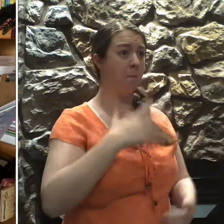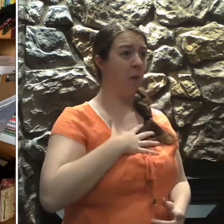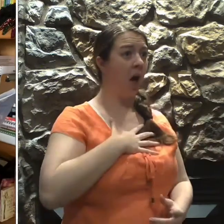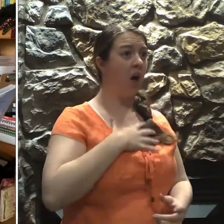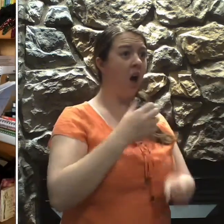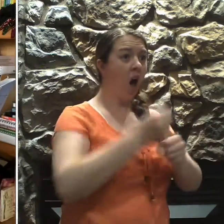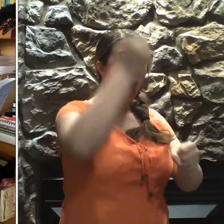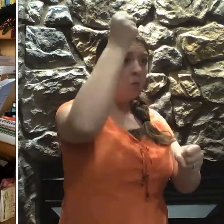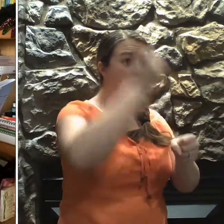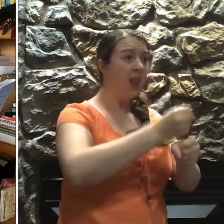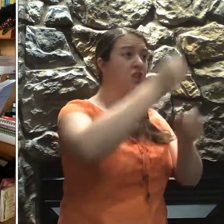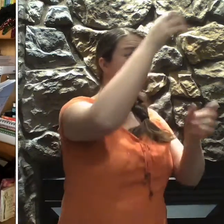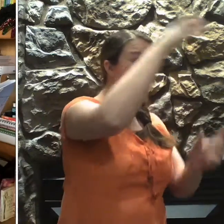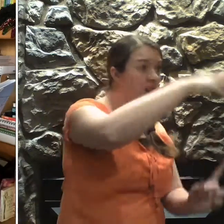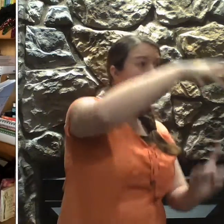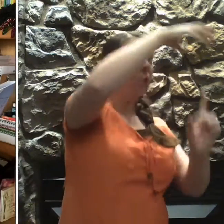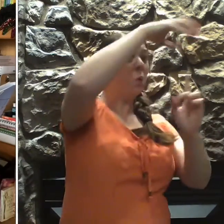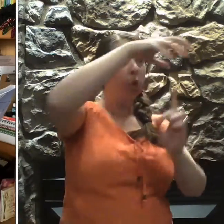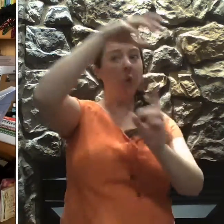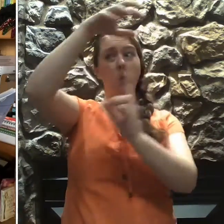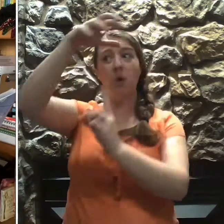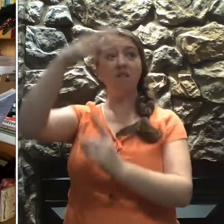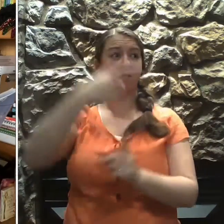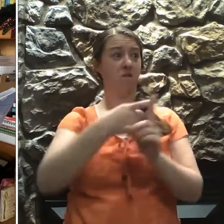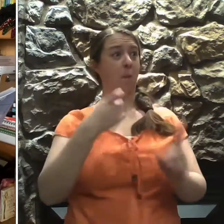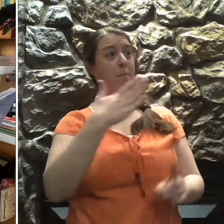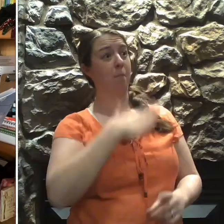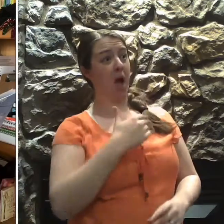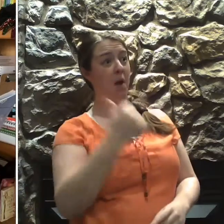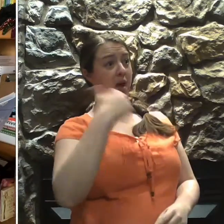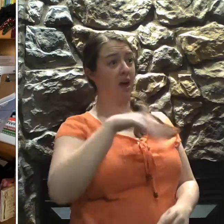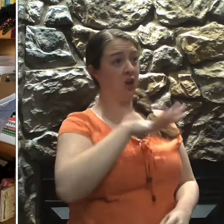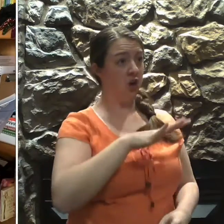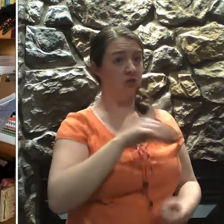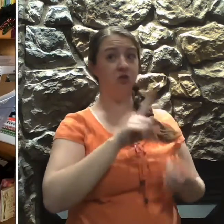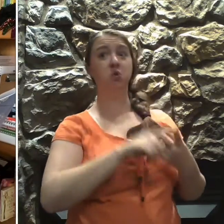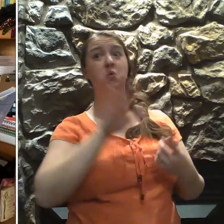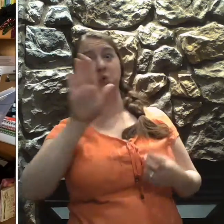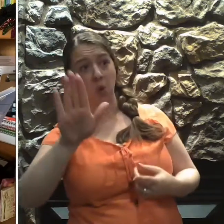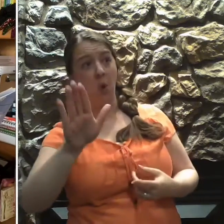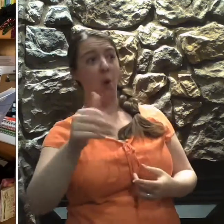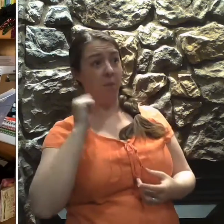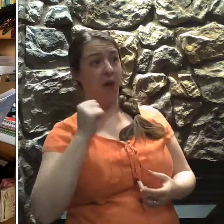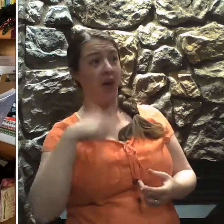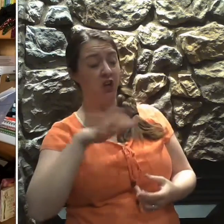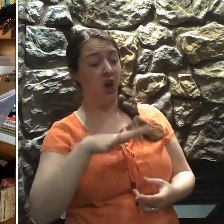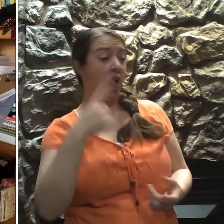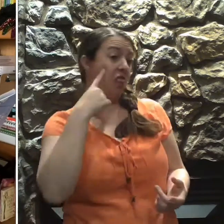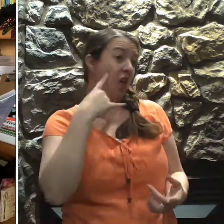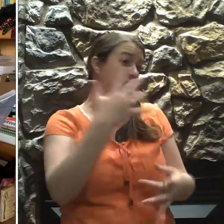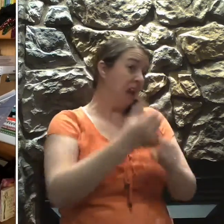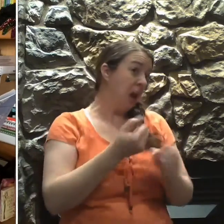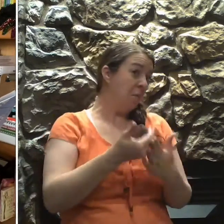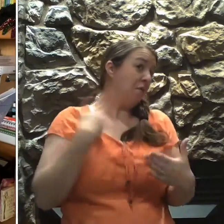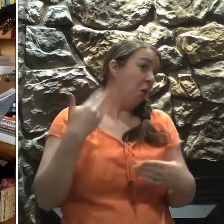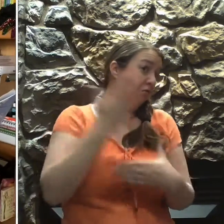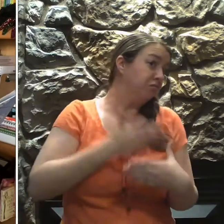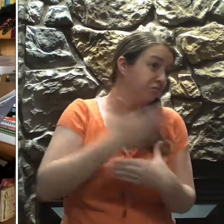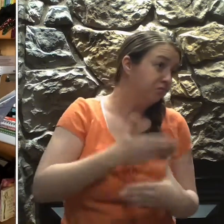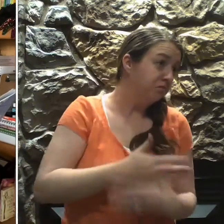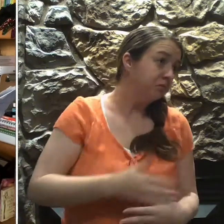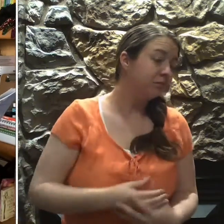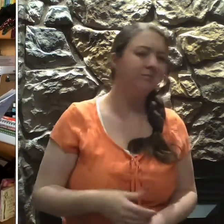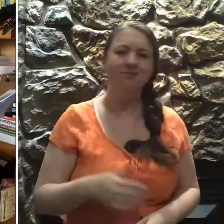backyard. I thought I would retrieve it before it became a nuisance. He spoke with a slight panda